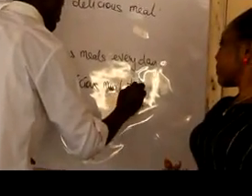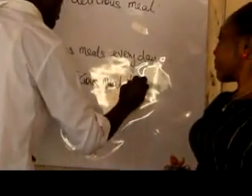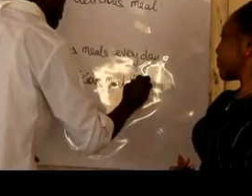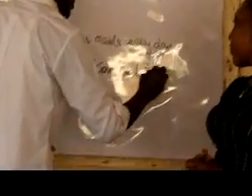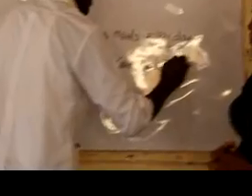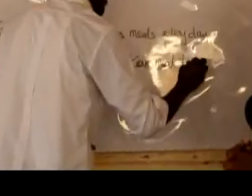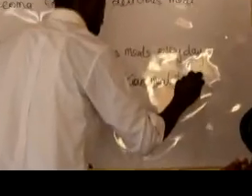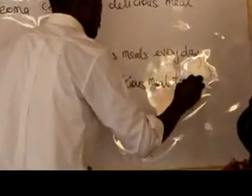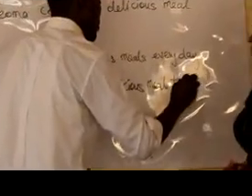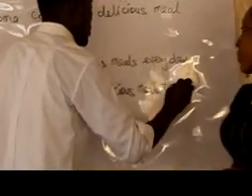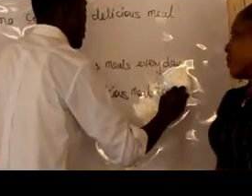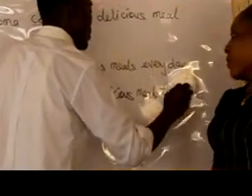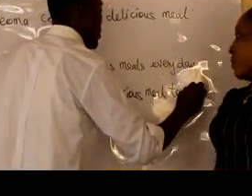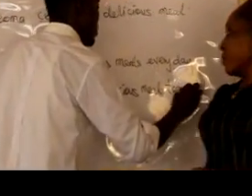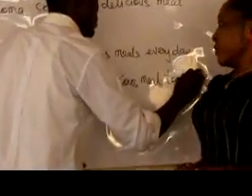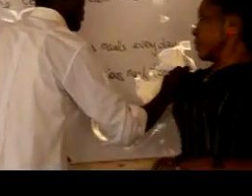tomorrow.